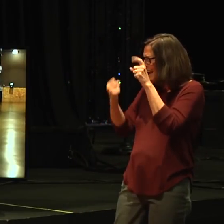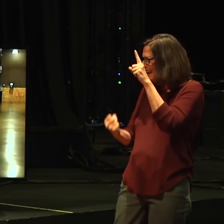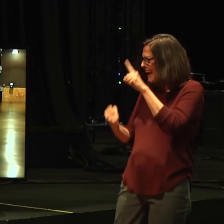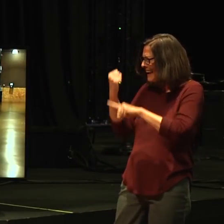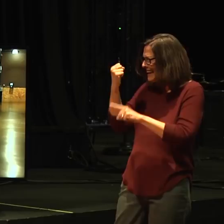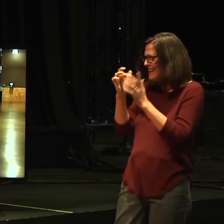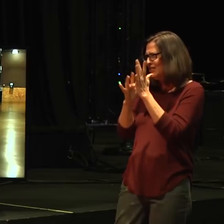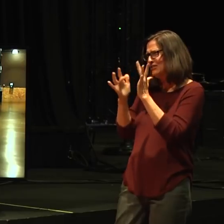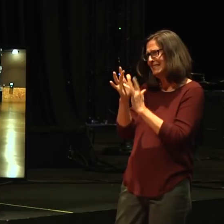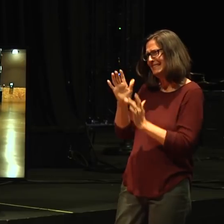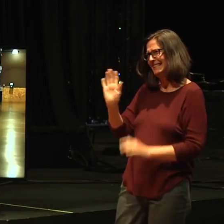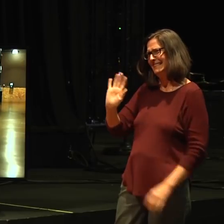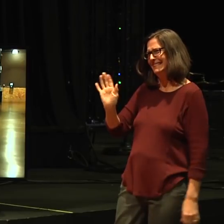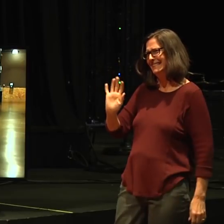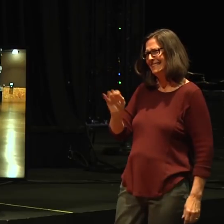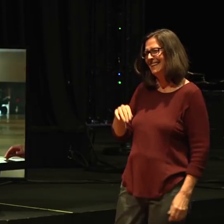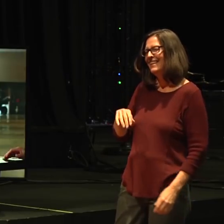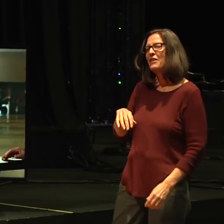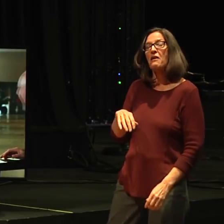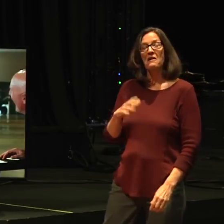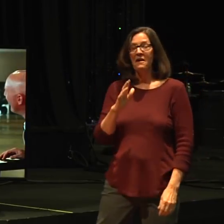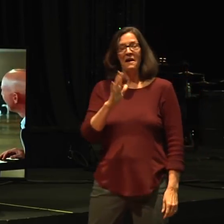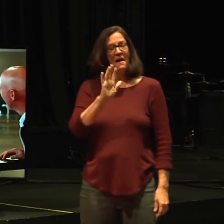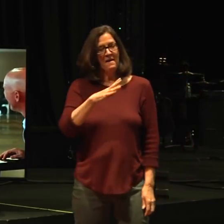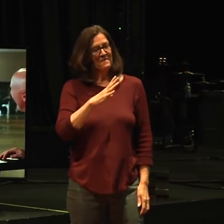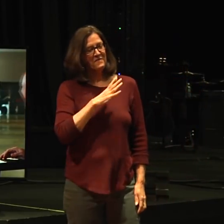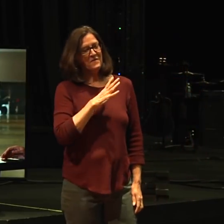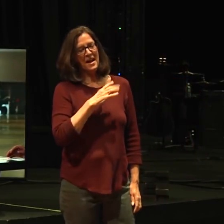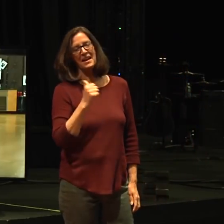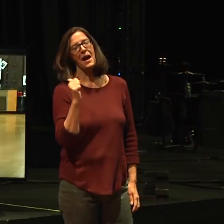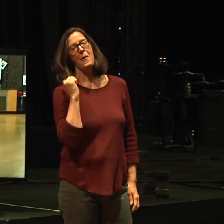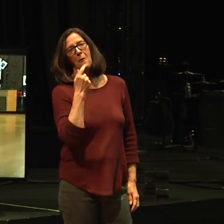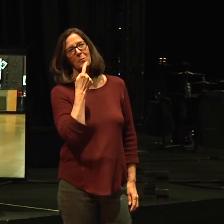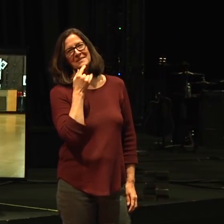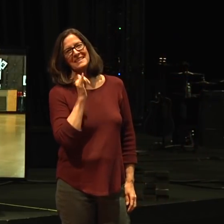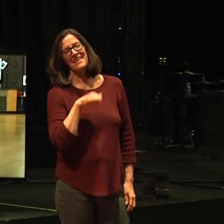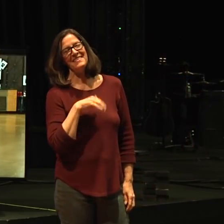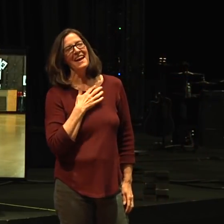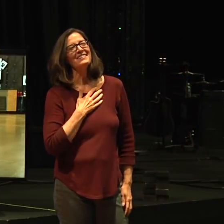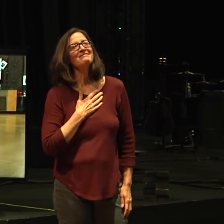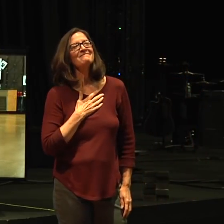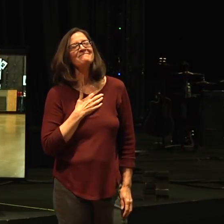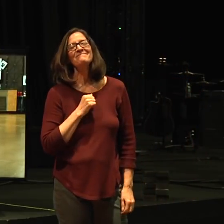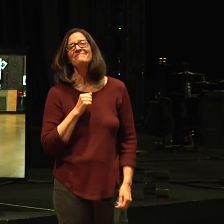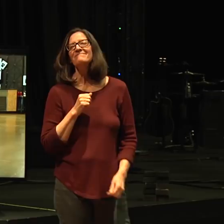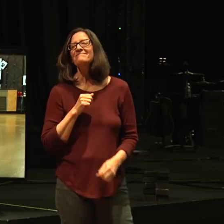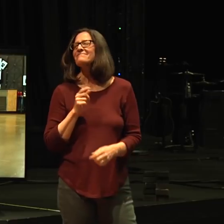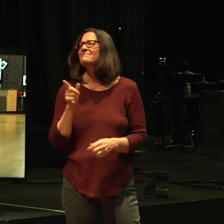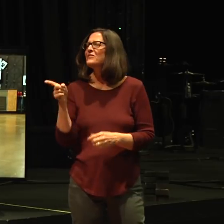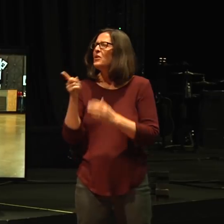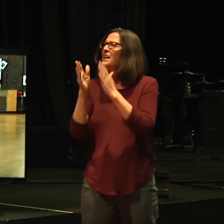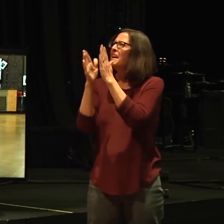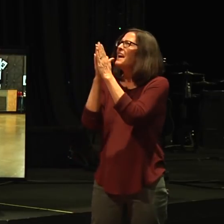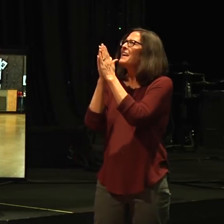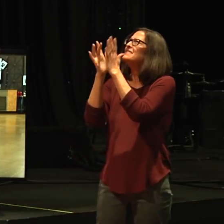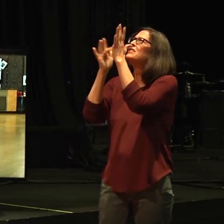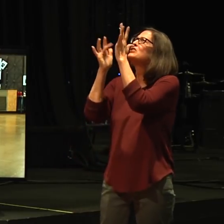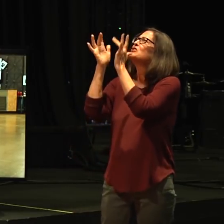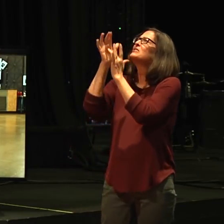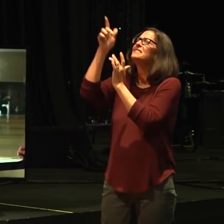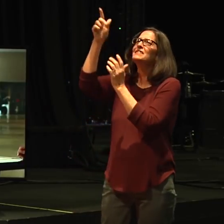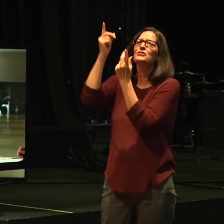Jesus. We should probably edit that, but Okay, go ahead. No. all right, no. No, it's I good. won't say it. But what are you asking him? What do you want him to